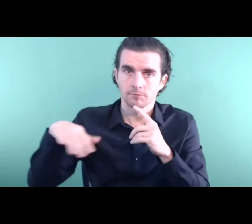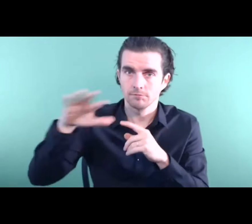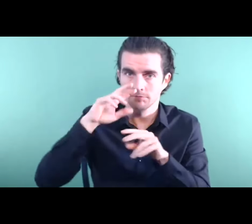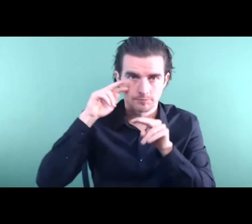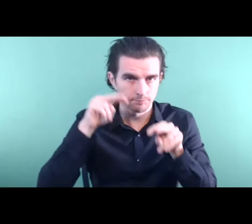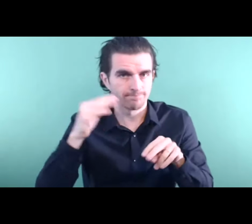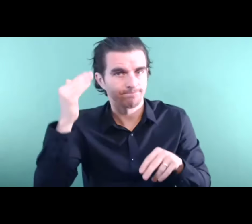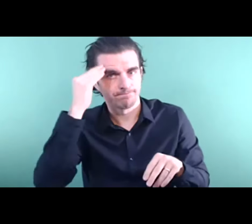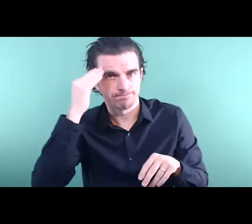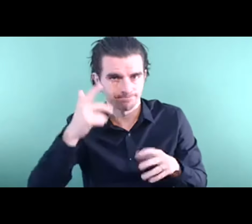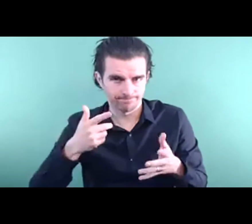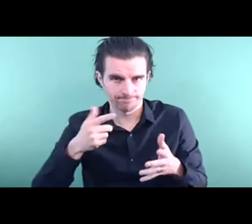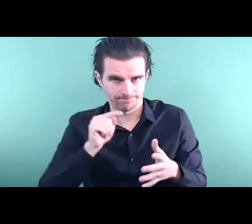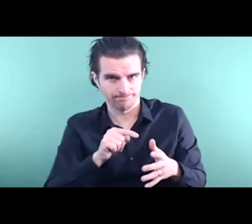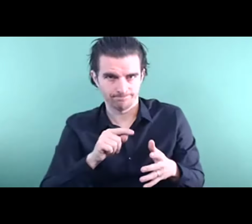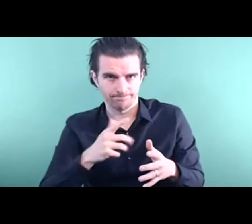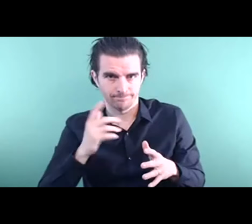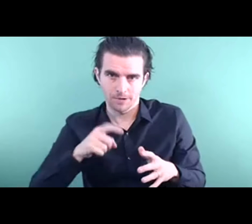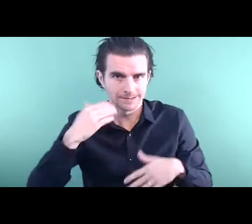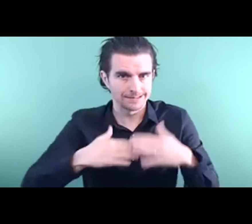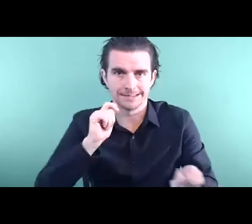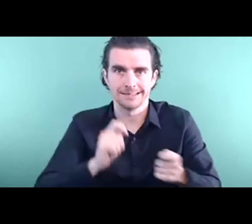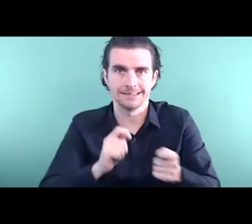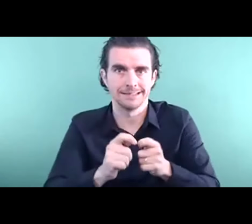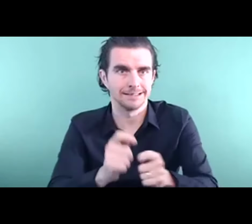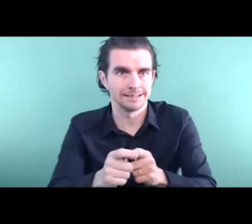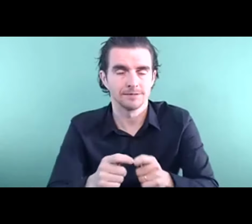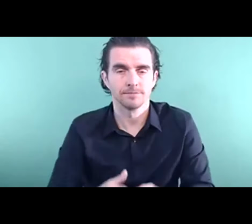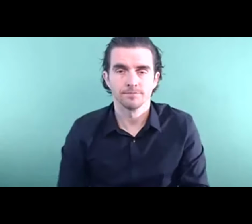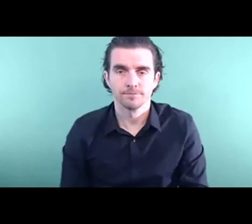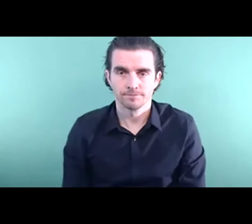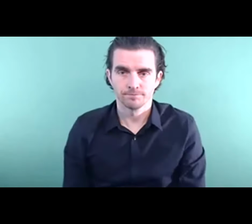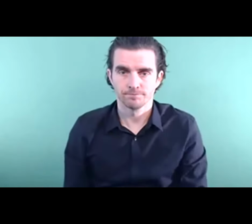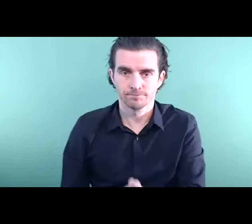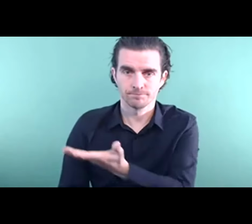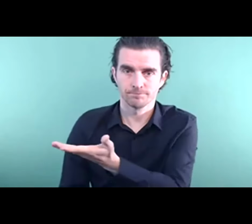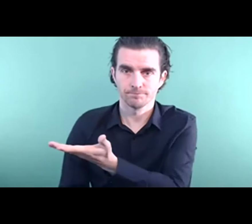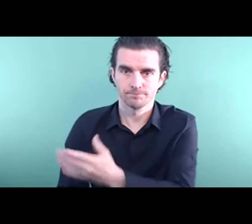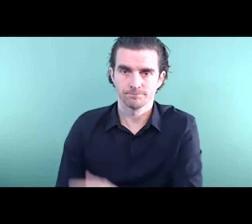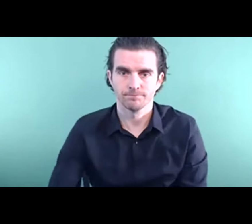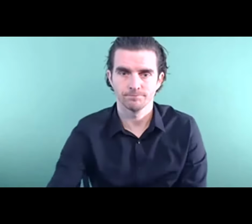be mentioned as a good example of a work that was done